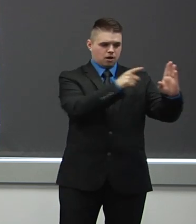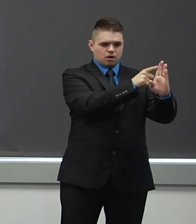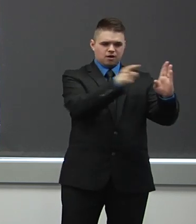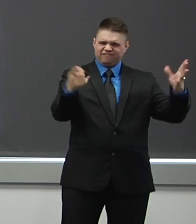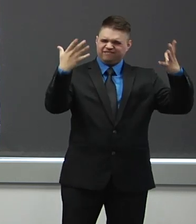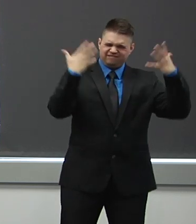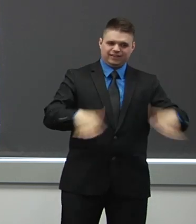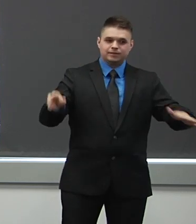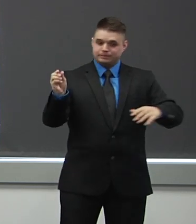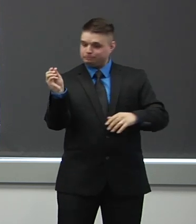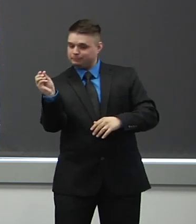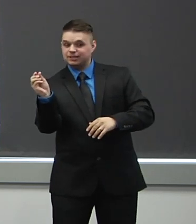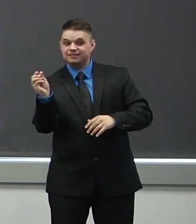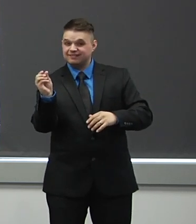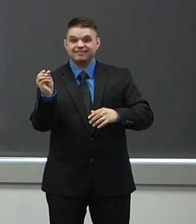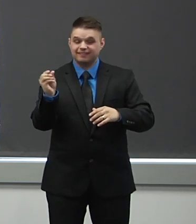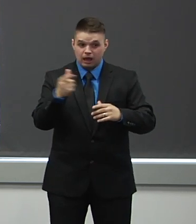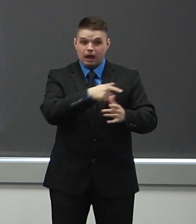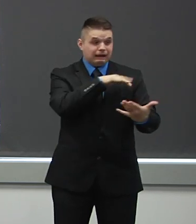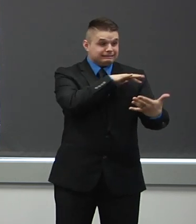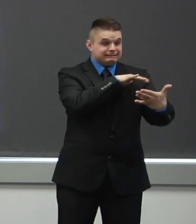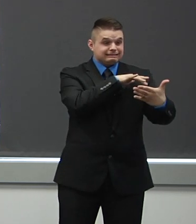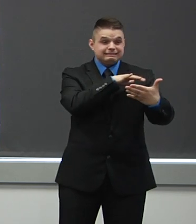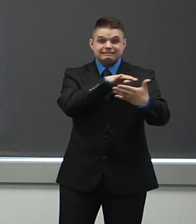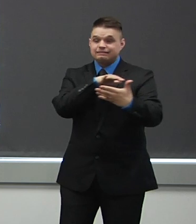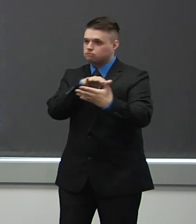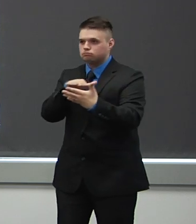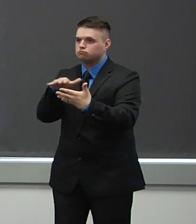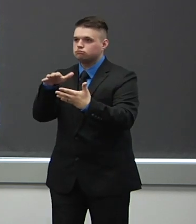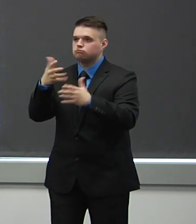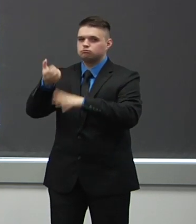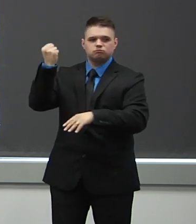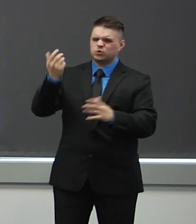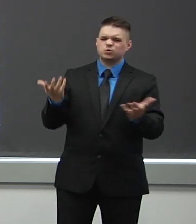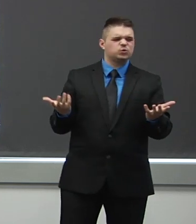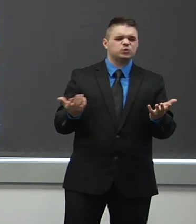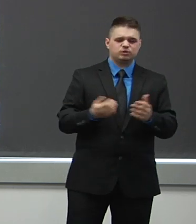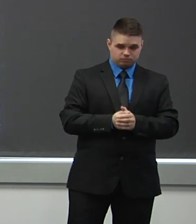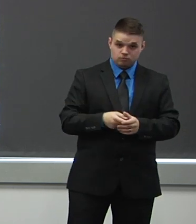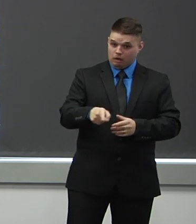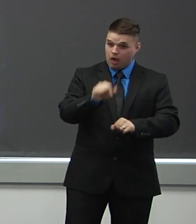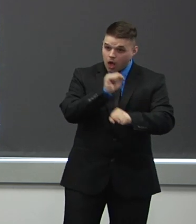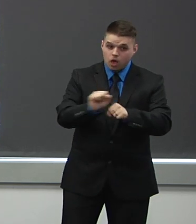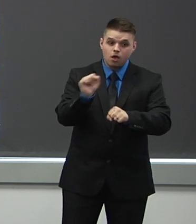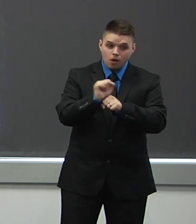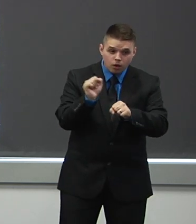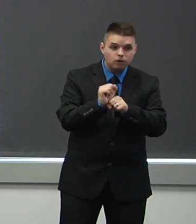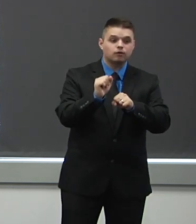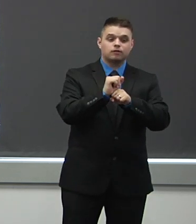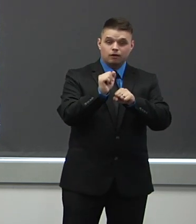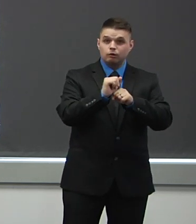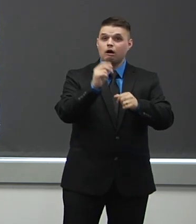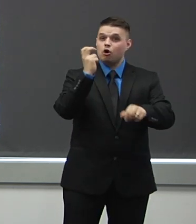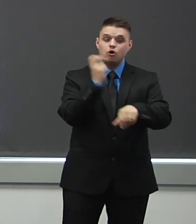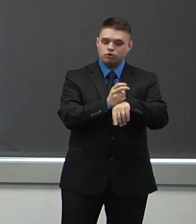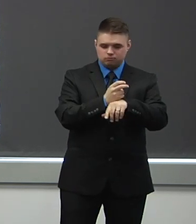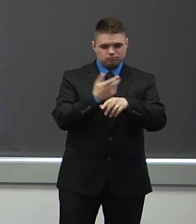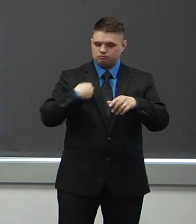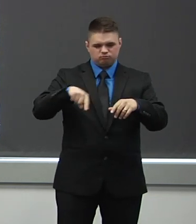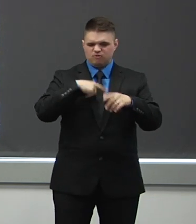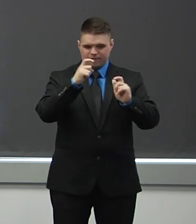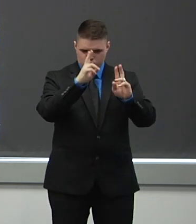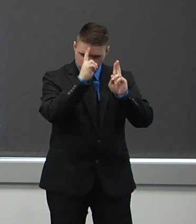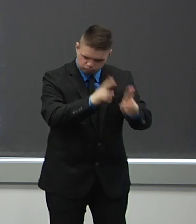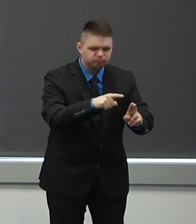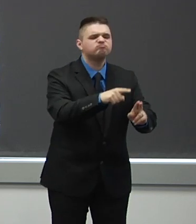of learning. They have worked hard, and we want to honor that for our seniors. And we're going to turn right around as soon as we answer